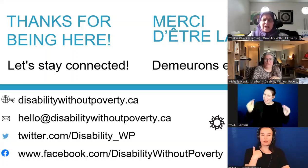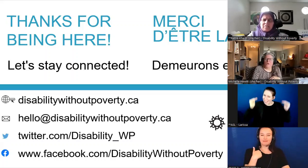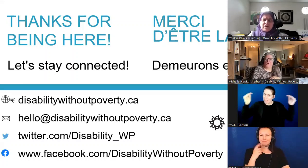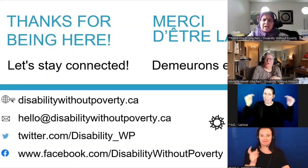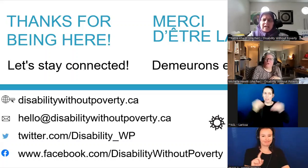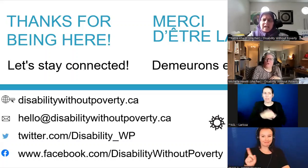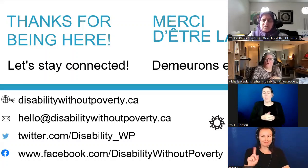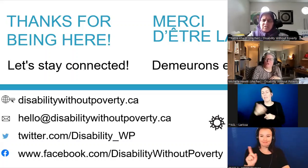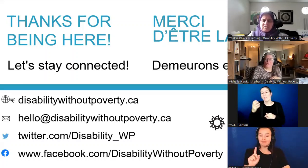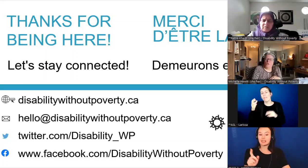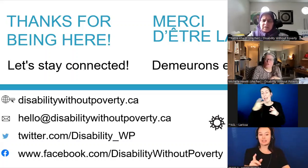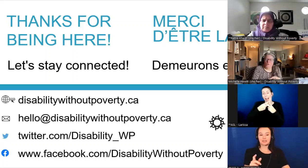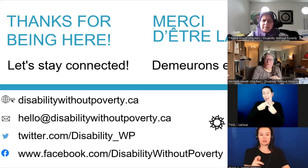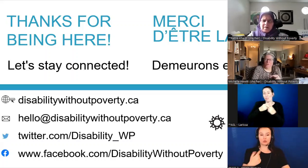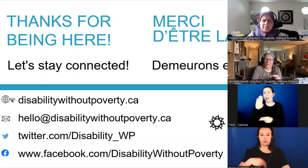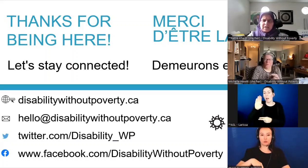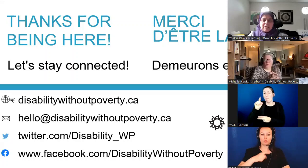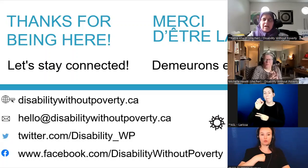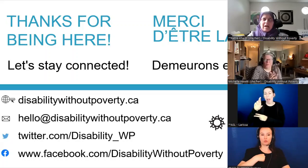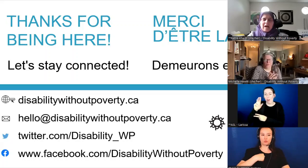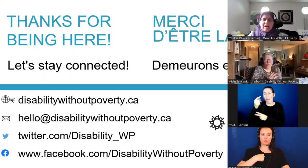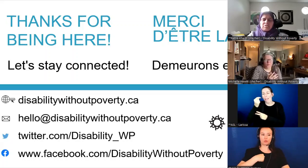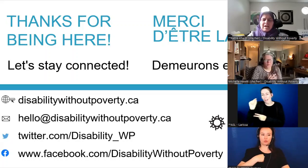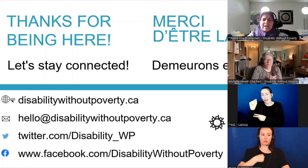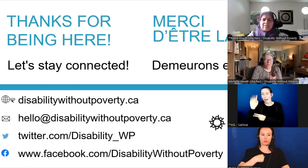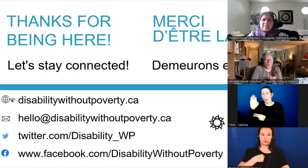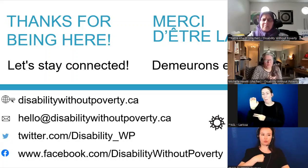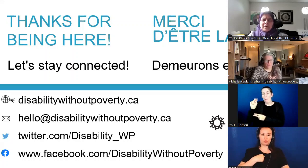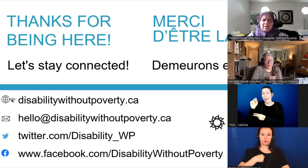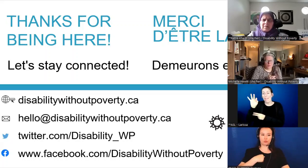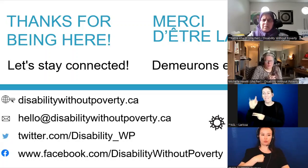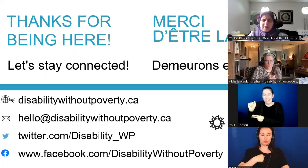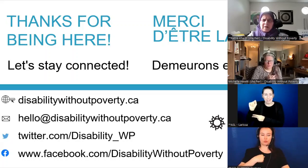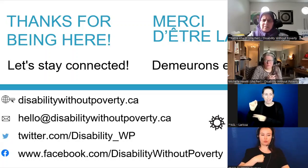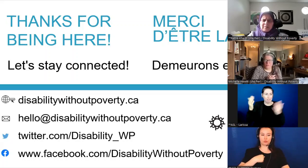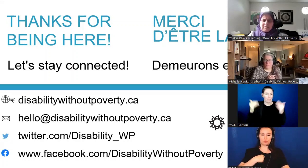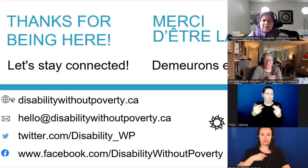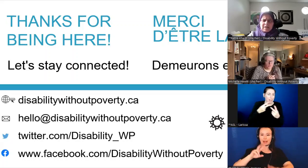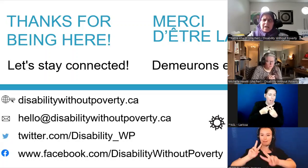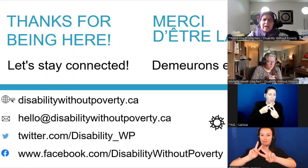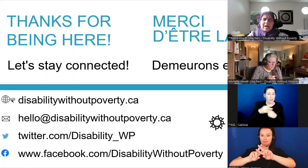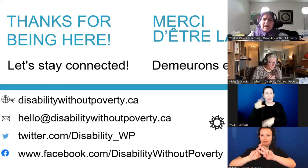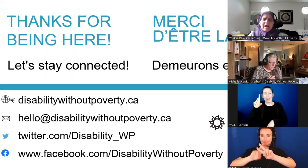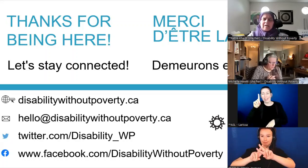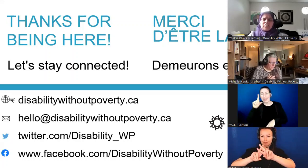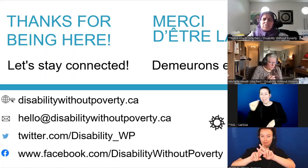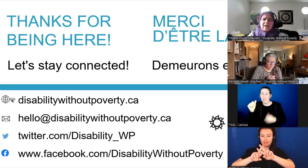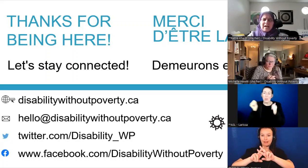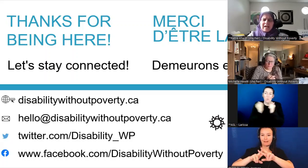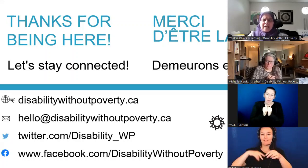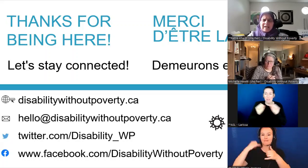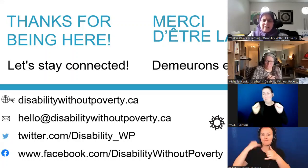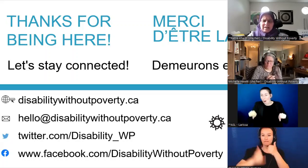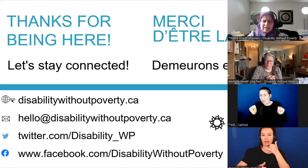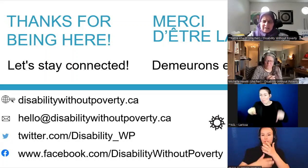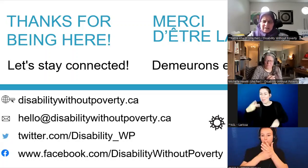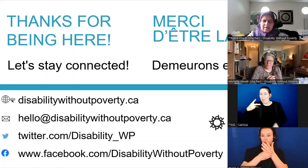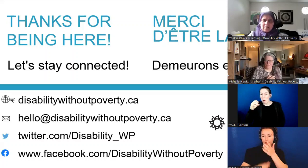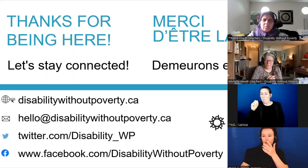benefit. Hashtag end disability poverty. Hashtag disability with possibility.